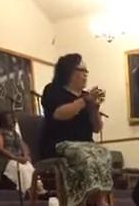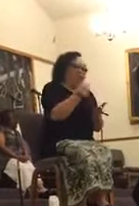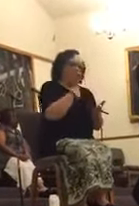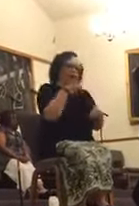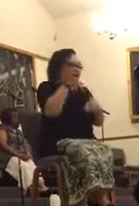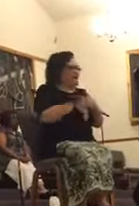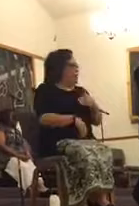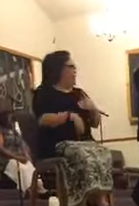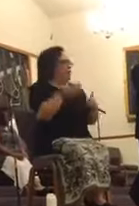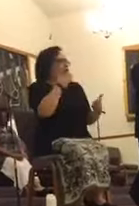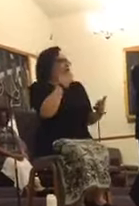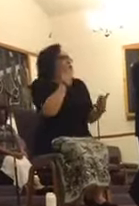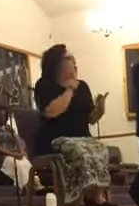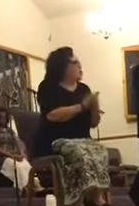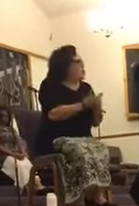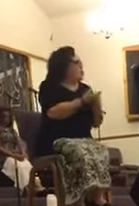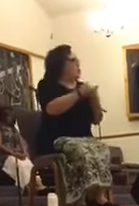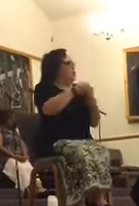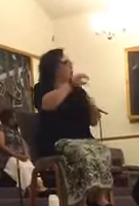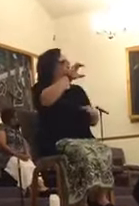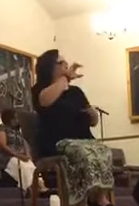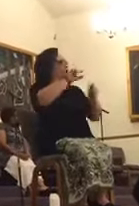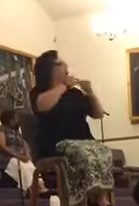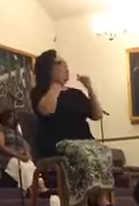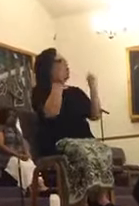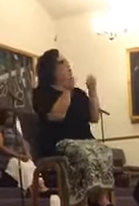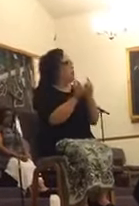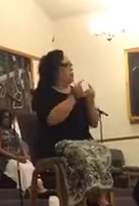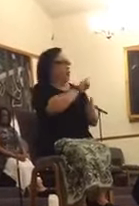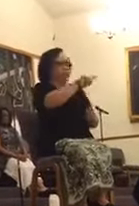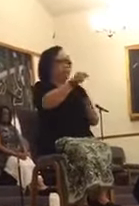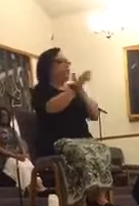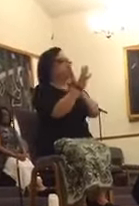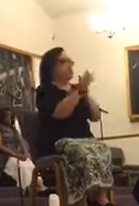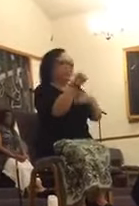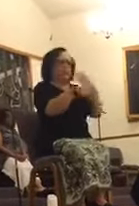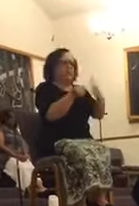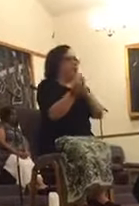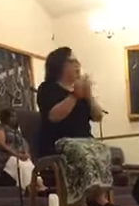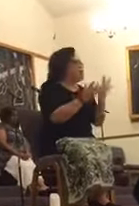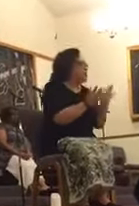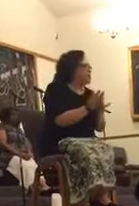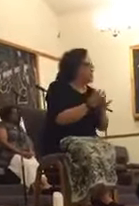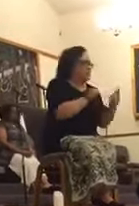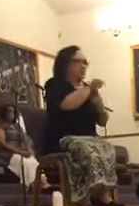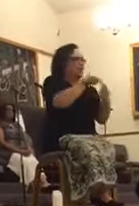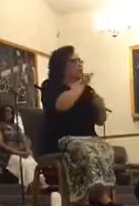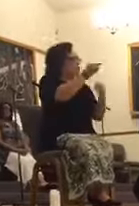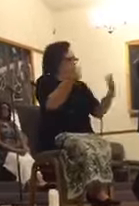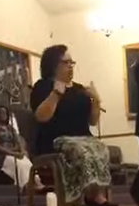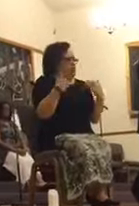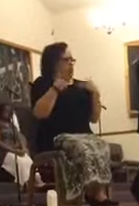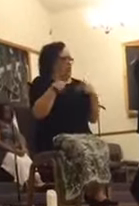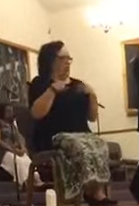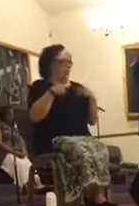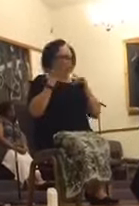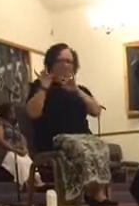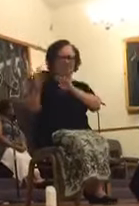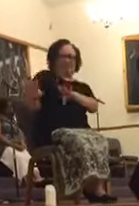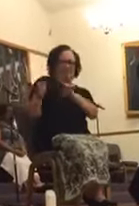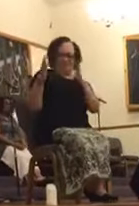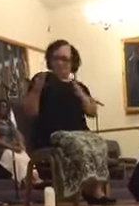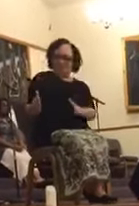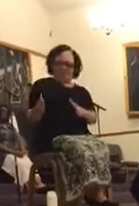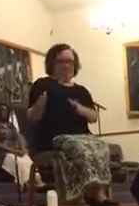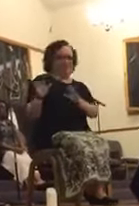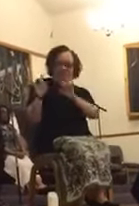good company. They talk about Jesus. Yeah. And when you have haters hating on you, you say that's all